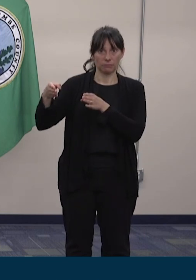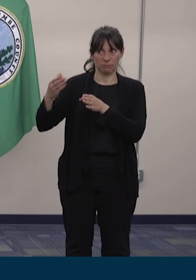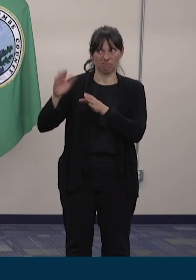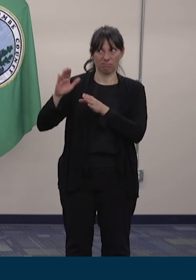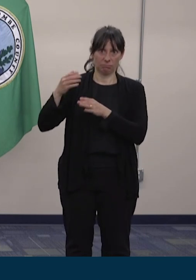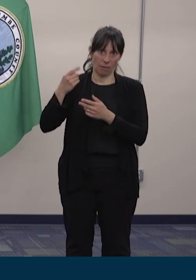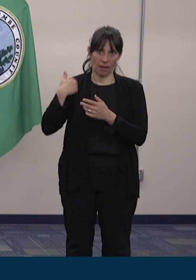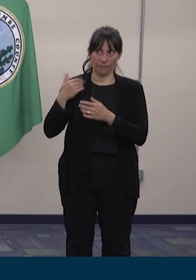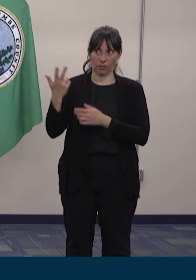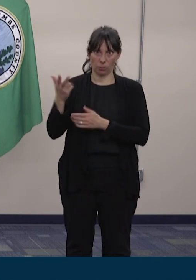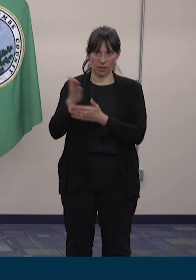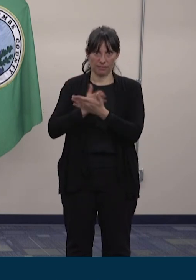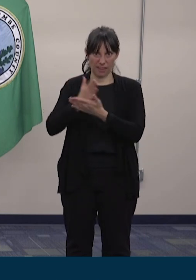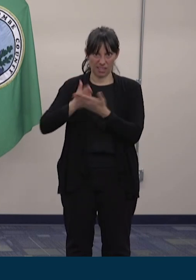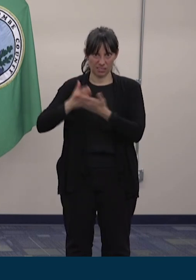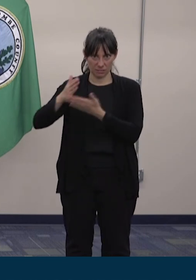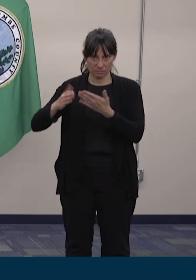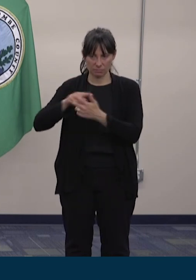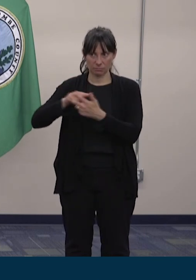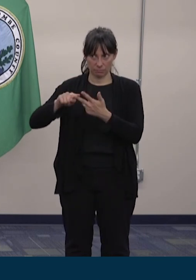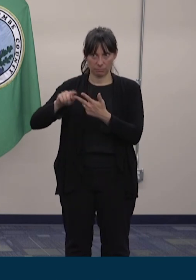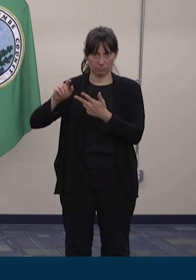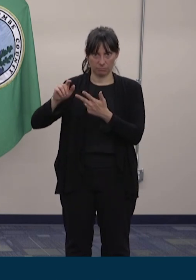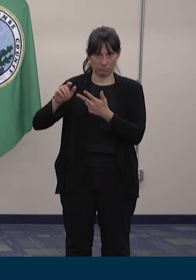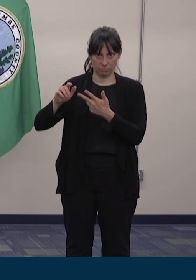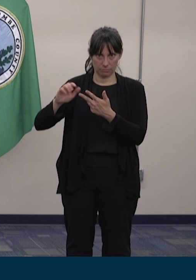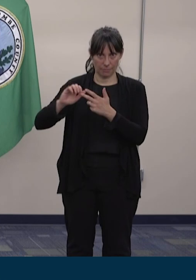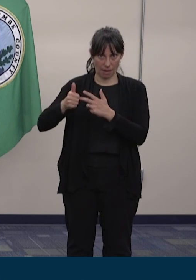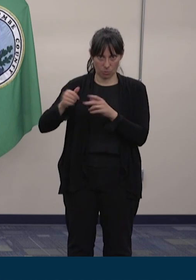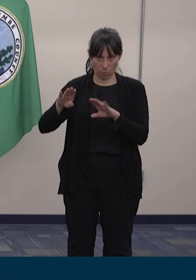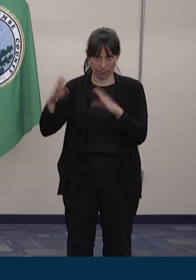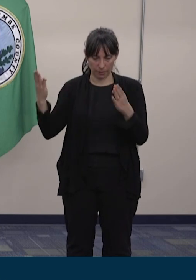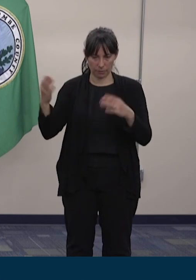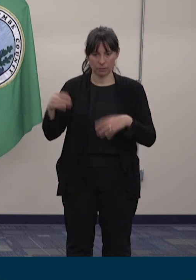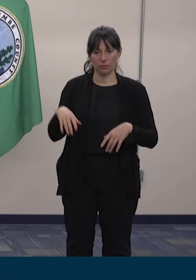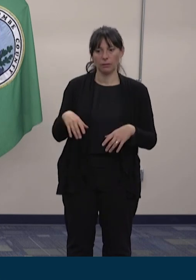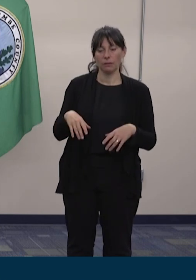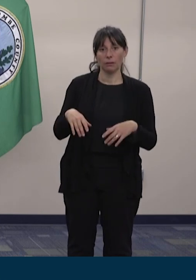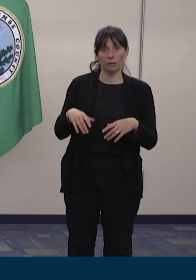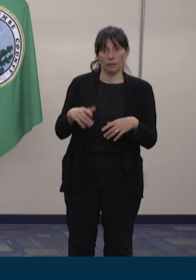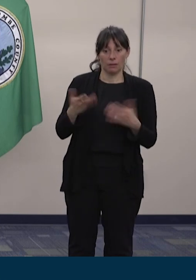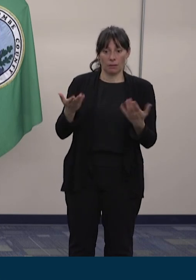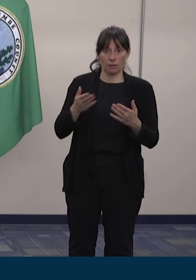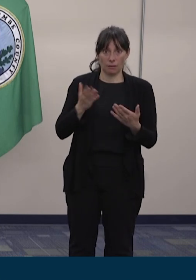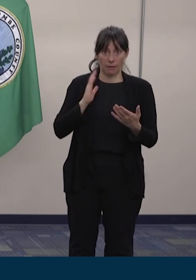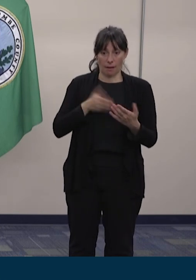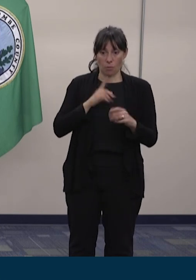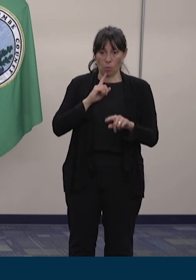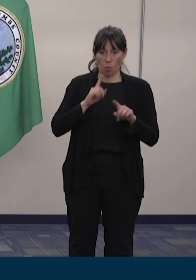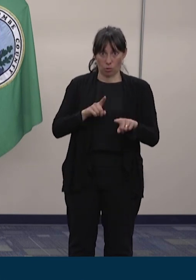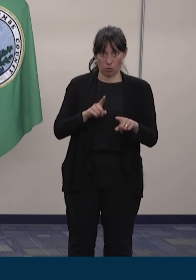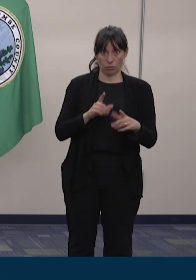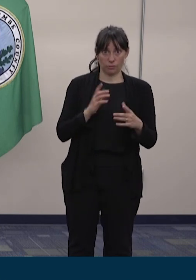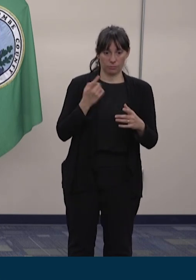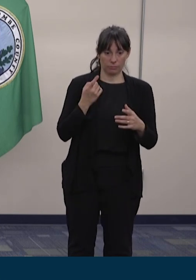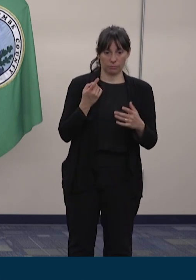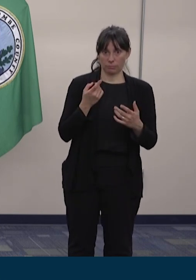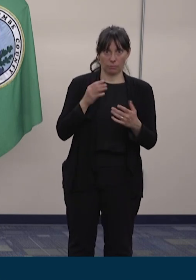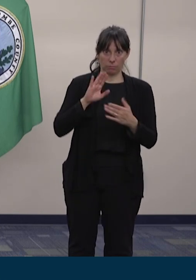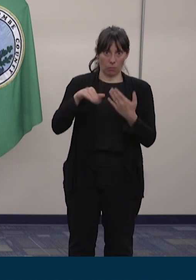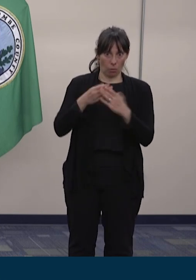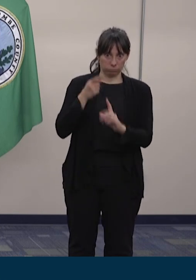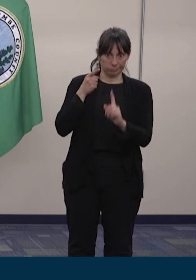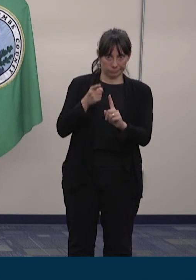poder abrir el estado The intent en of this 3 new order fases. is to La more closely intención de align esta Buncombe orden County es que se policy alinee with that of the más state.